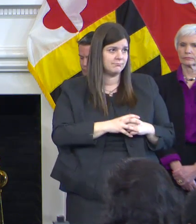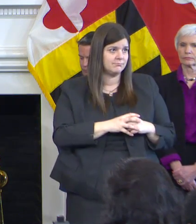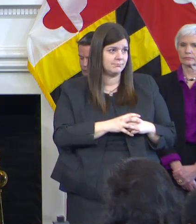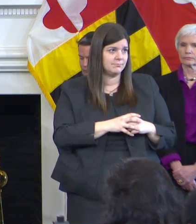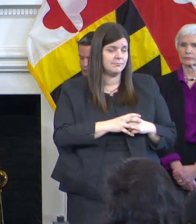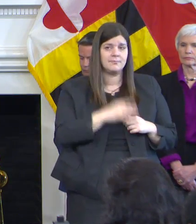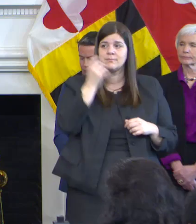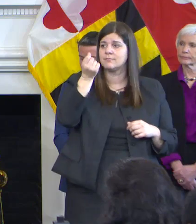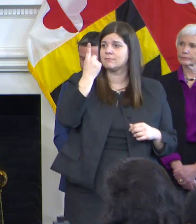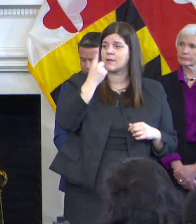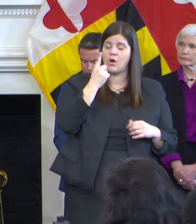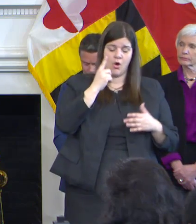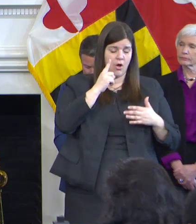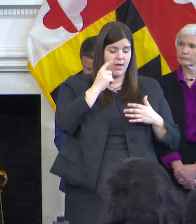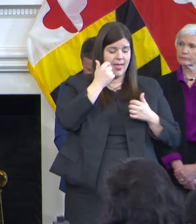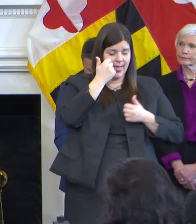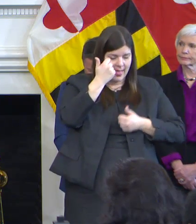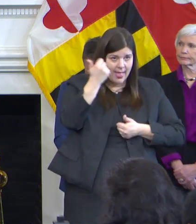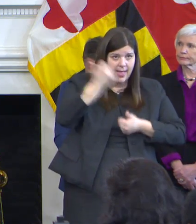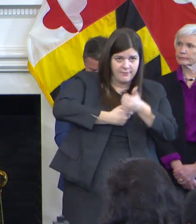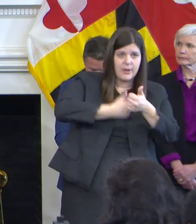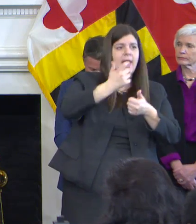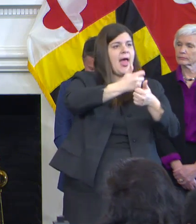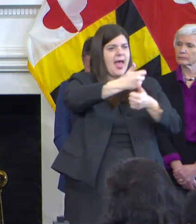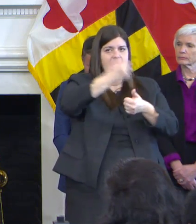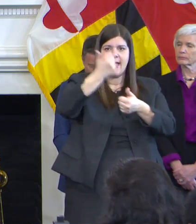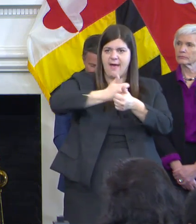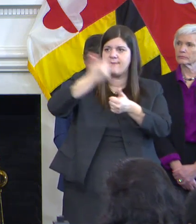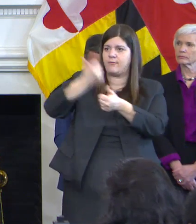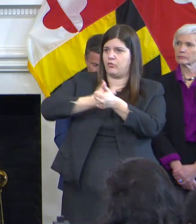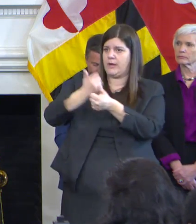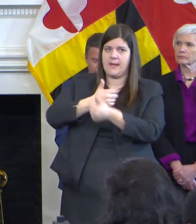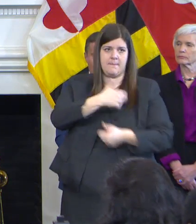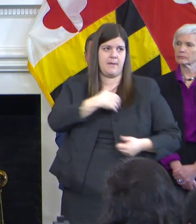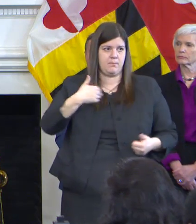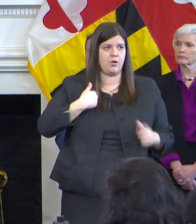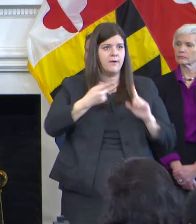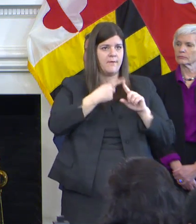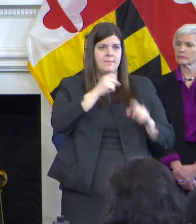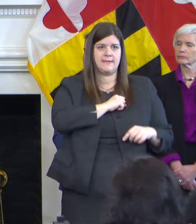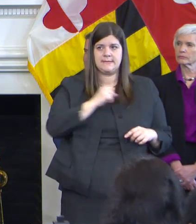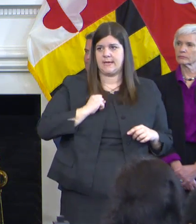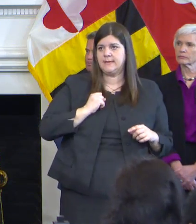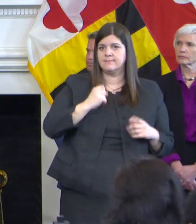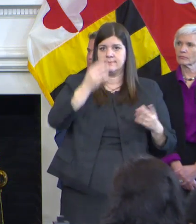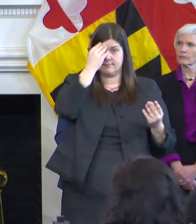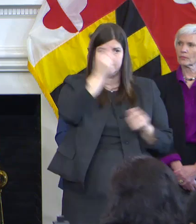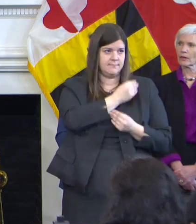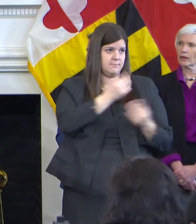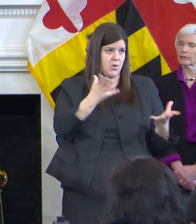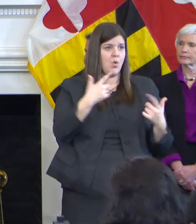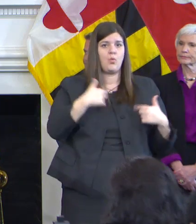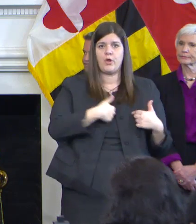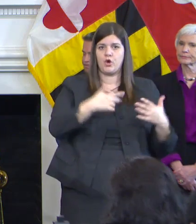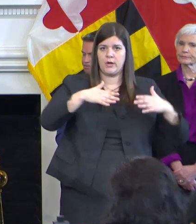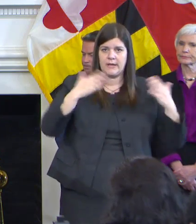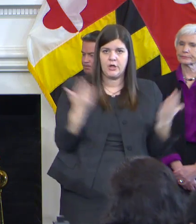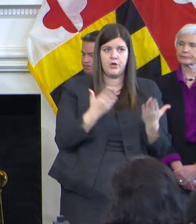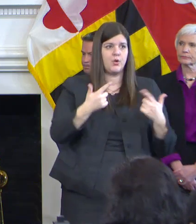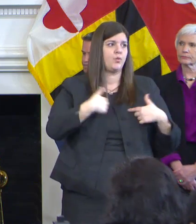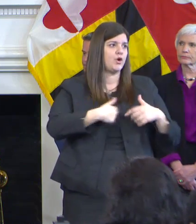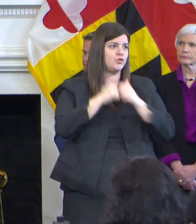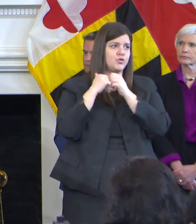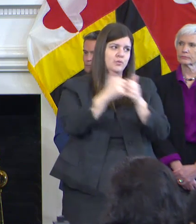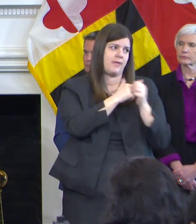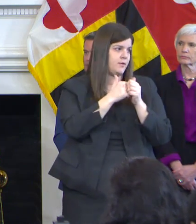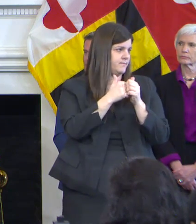Senate stands. I want to convey the message from every member of the Senate that we are here in this together more than ever. And we thank